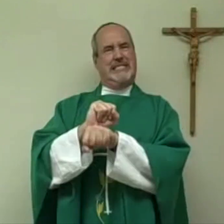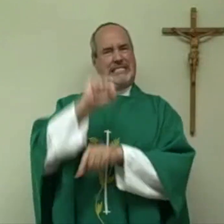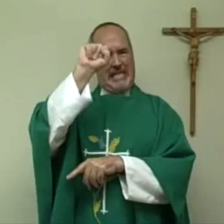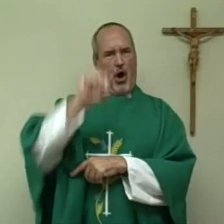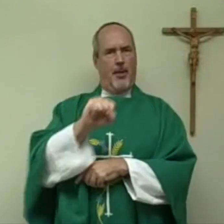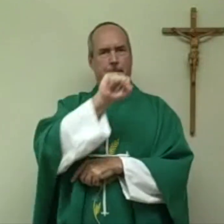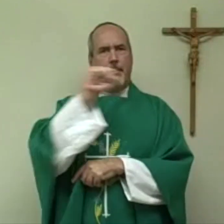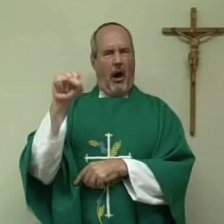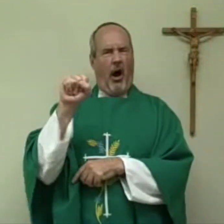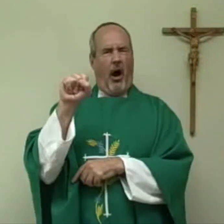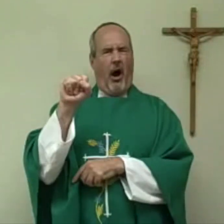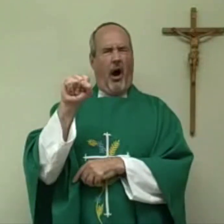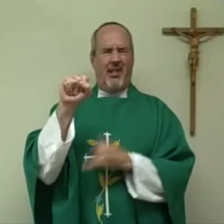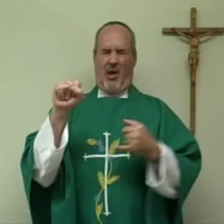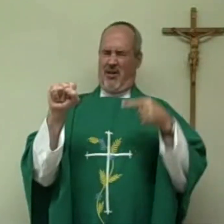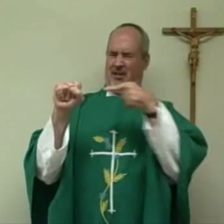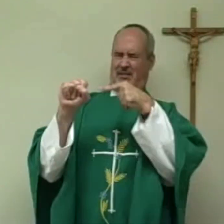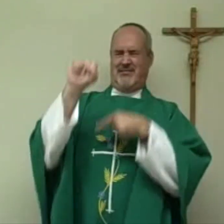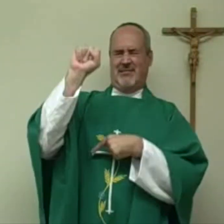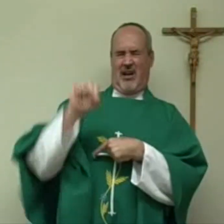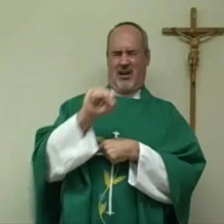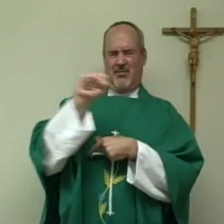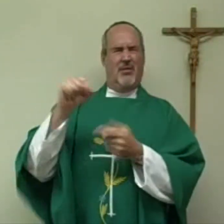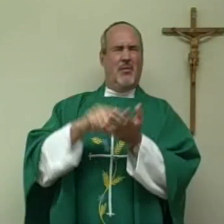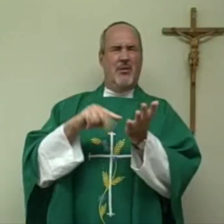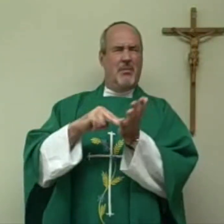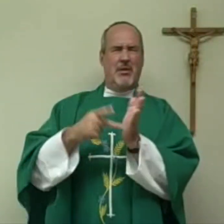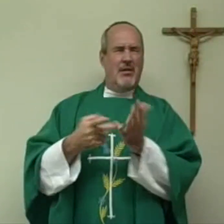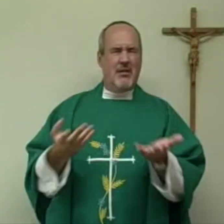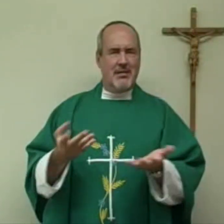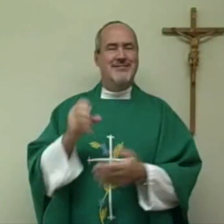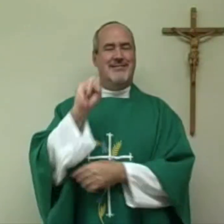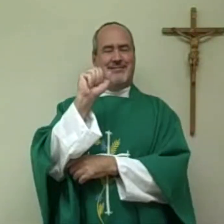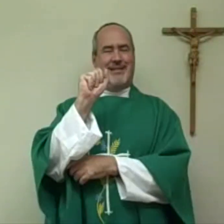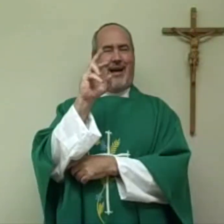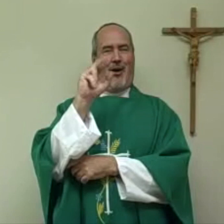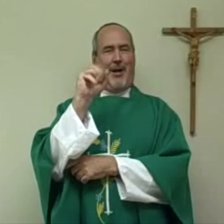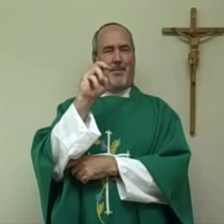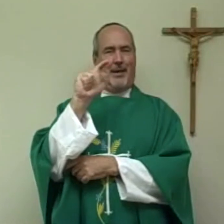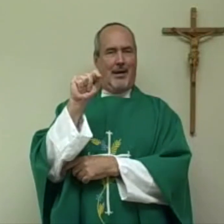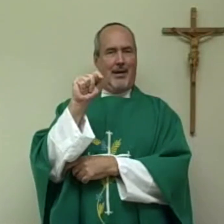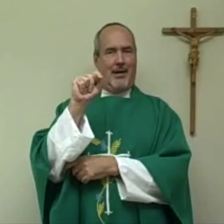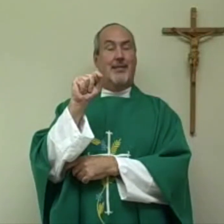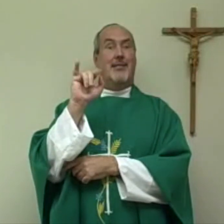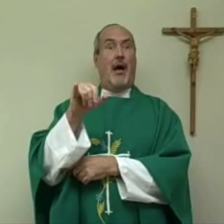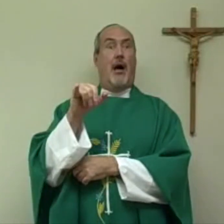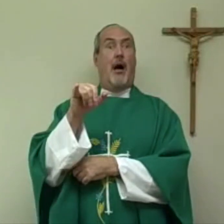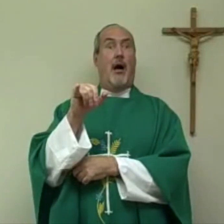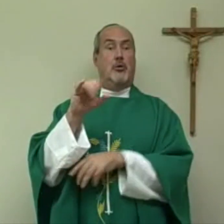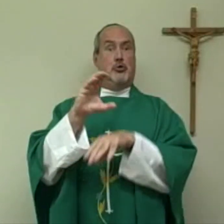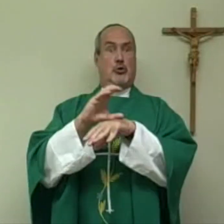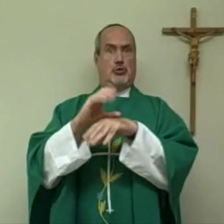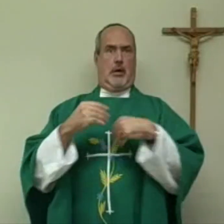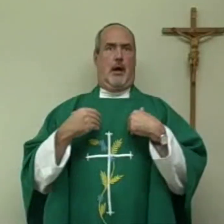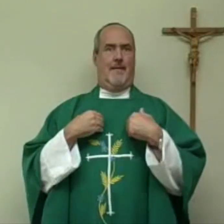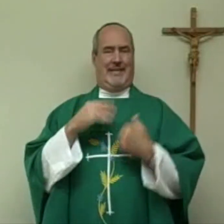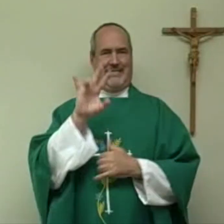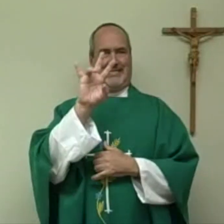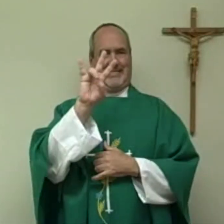The anointing of the sick is a real sacrament. So, what are the sacraments? Well, the